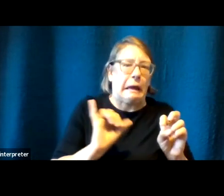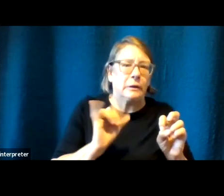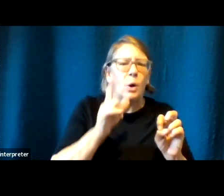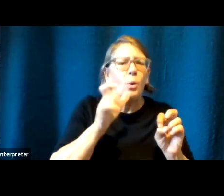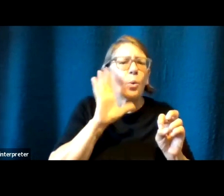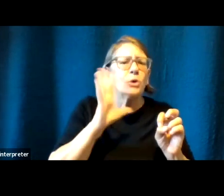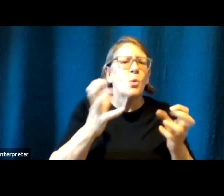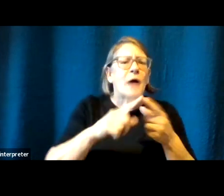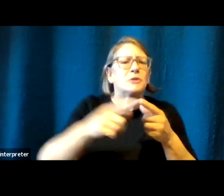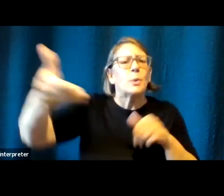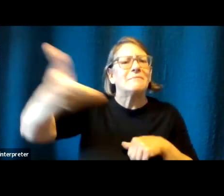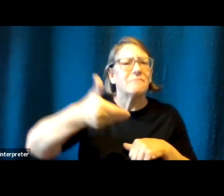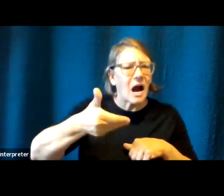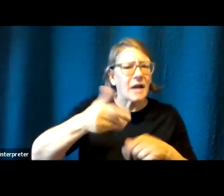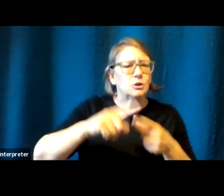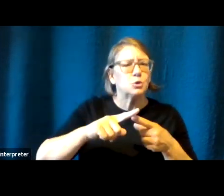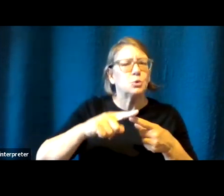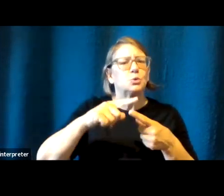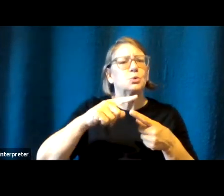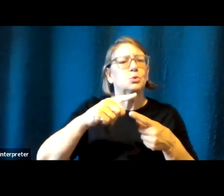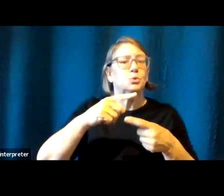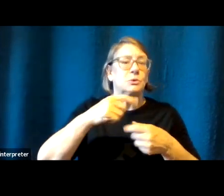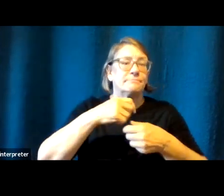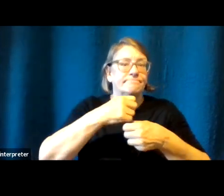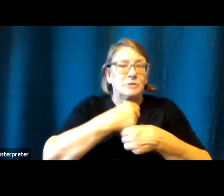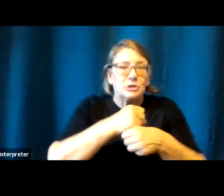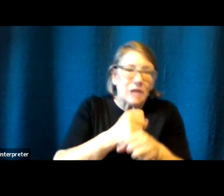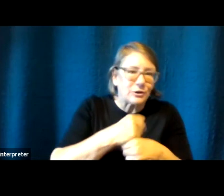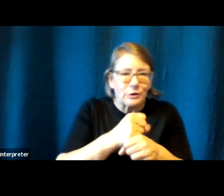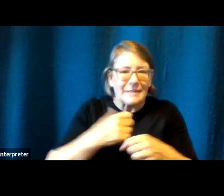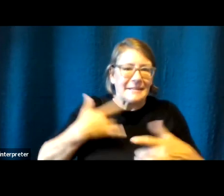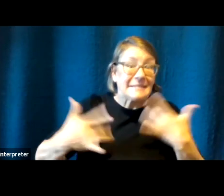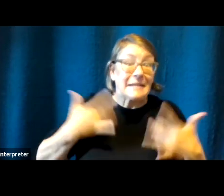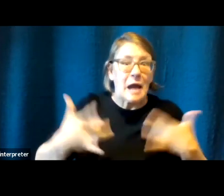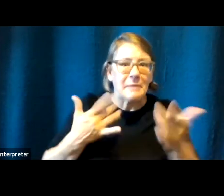you want to invite to generate excitement at this forum?